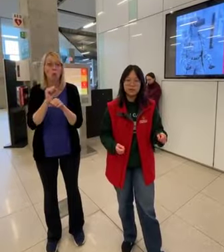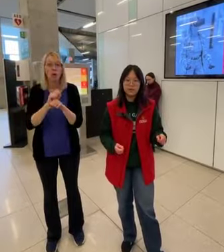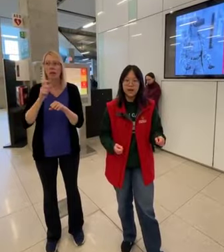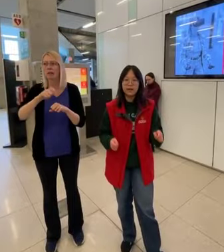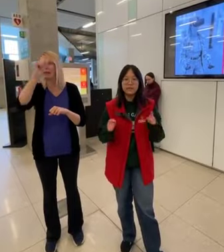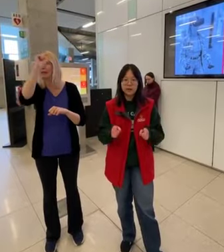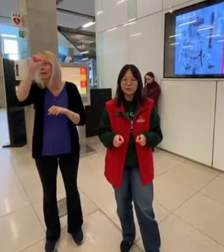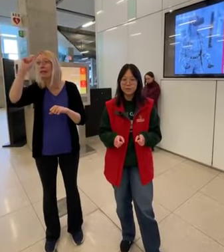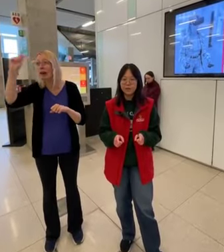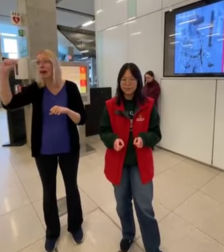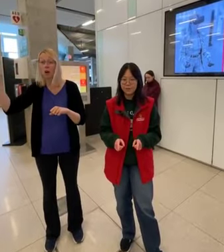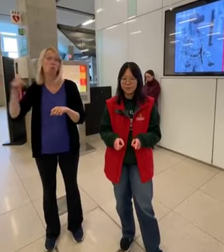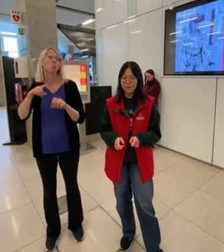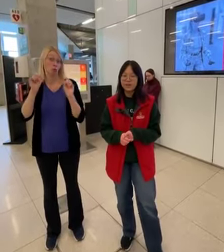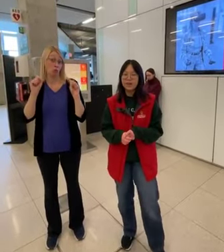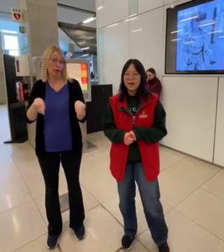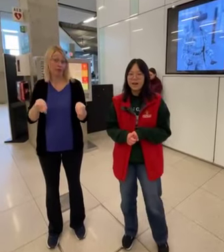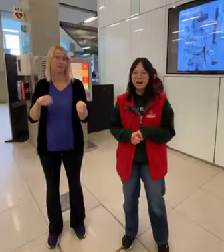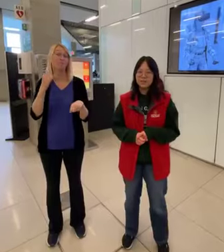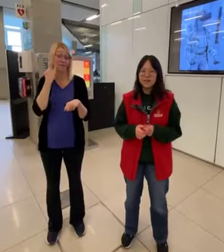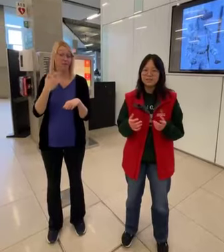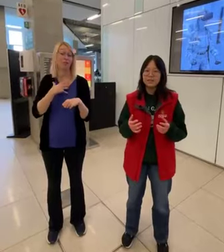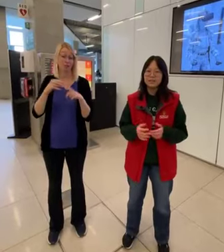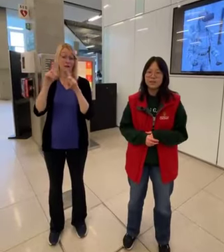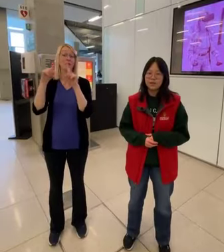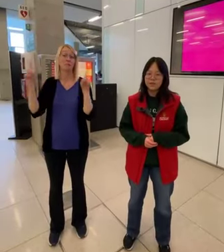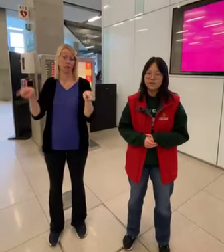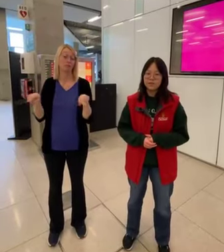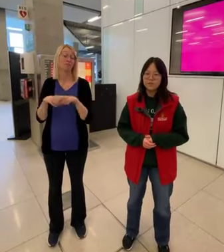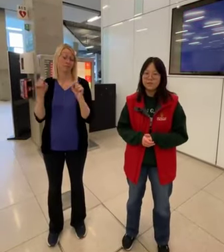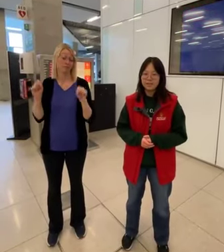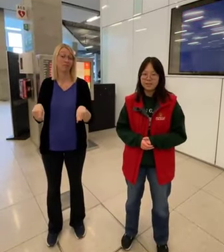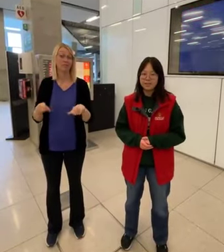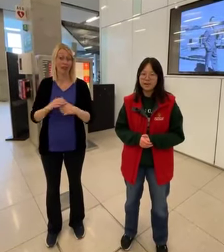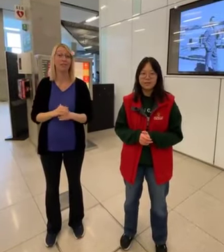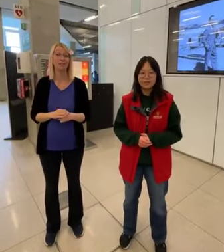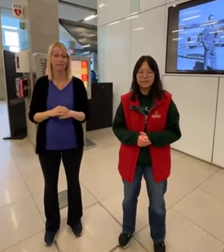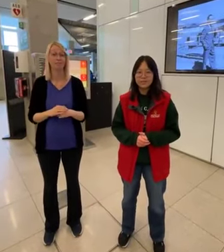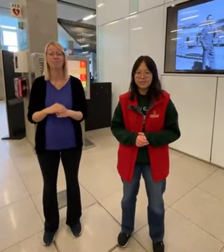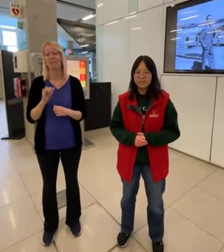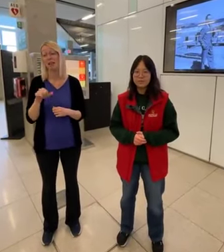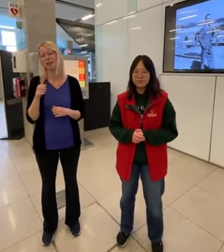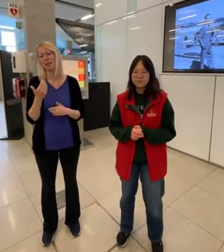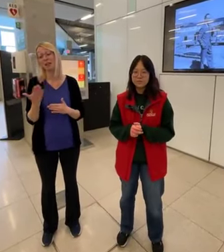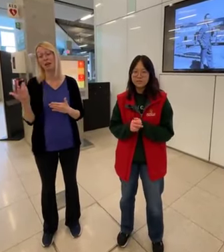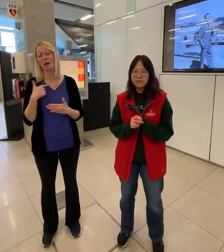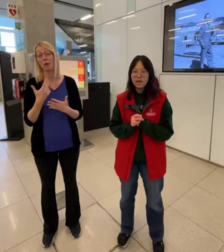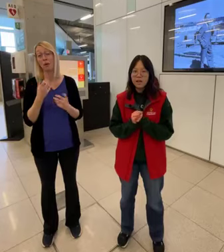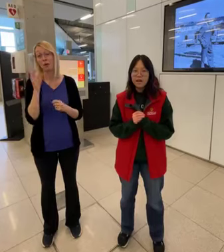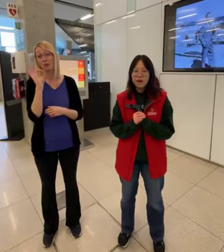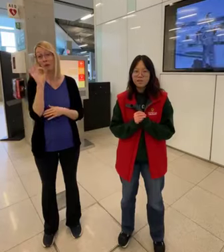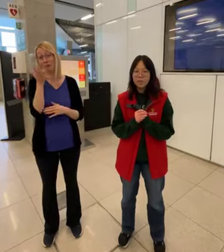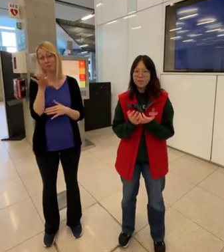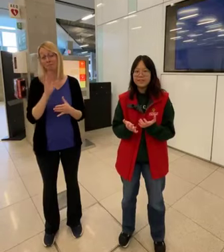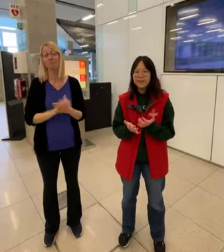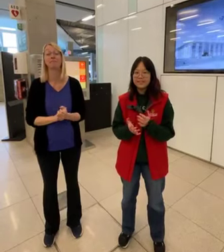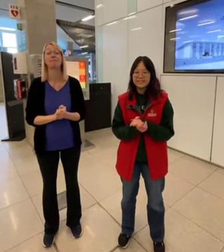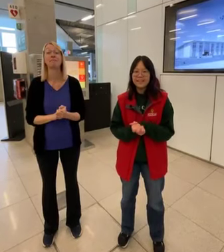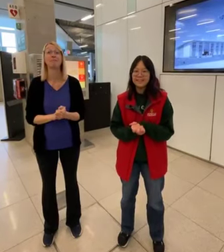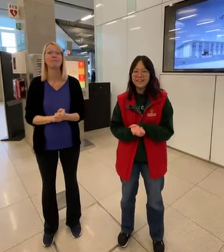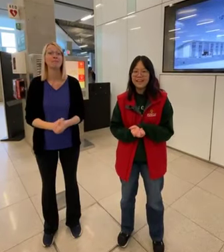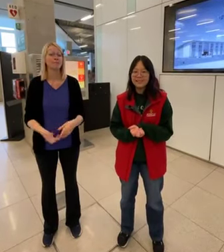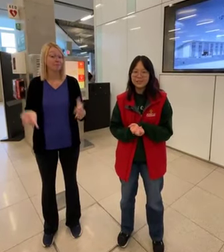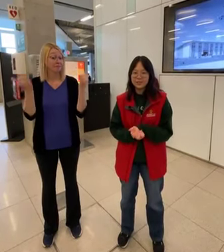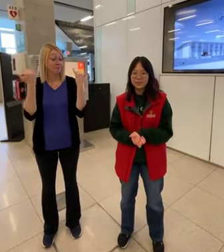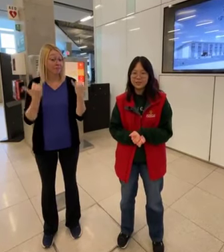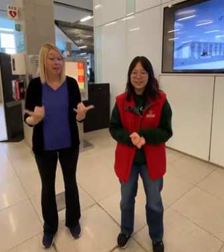definitely able to do that as long as the wall is a whiteboard. But yeah, so that's another one of those amenities that I really like to mention. But with that,